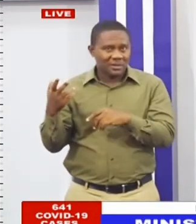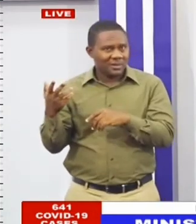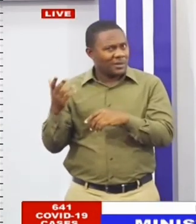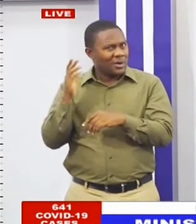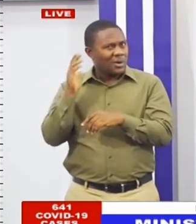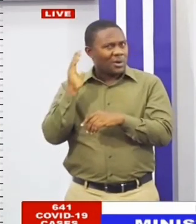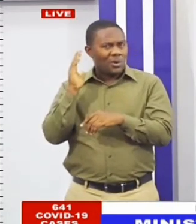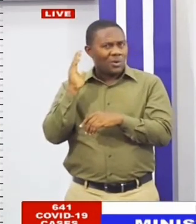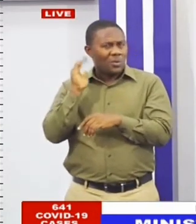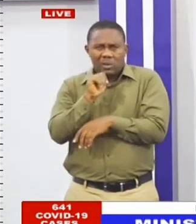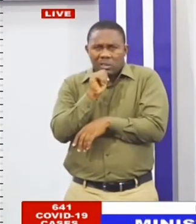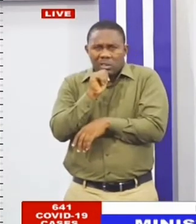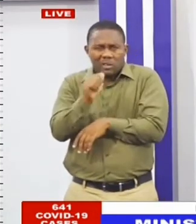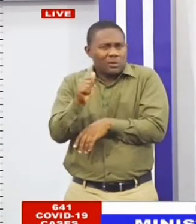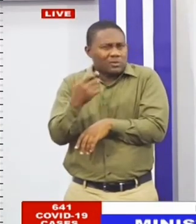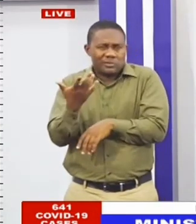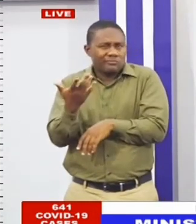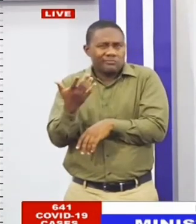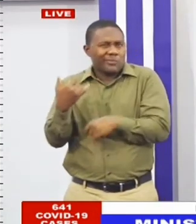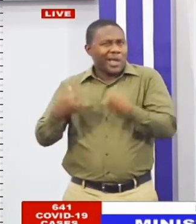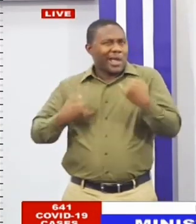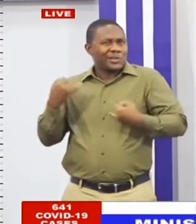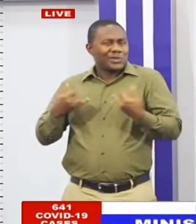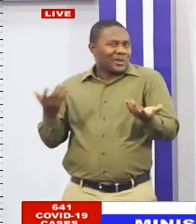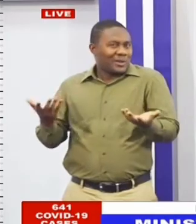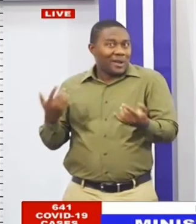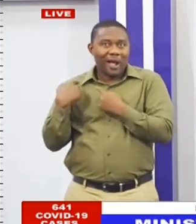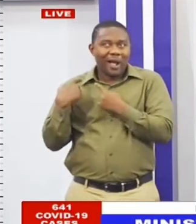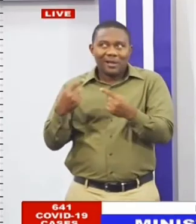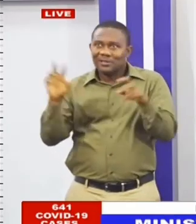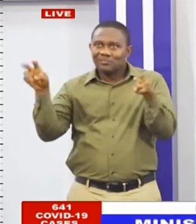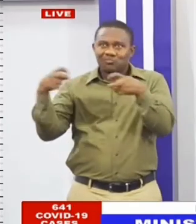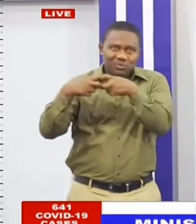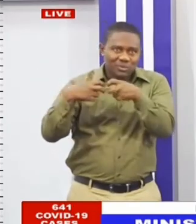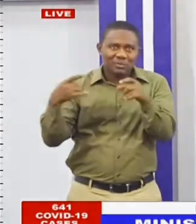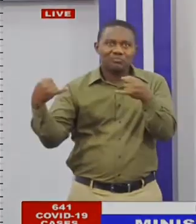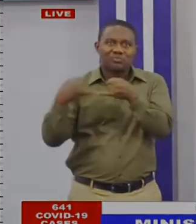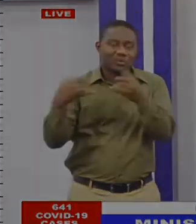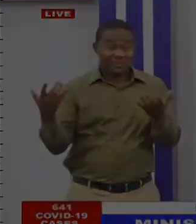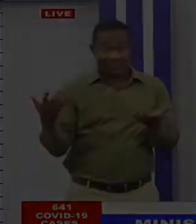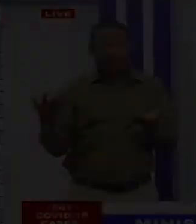enjoy until they have been, you know, connected or brought back to the national grid.